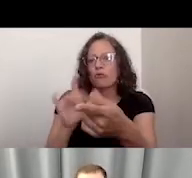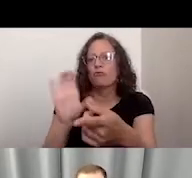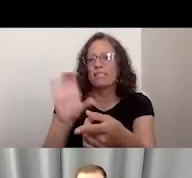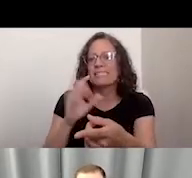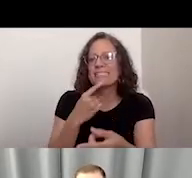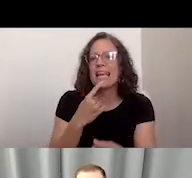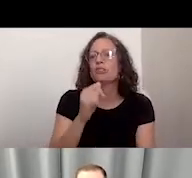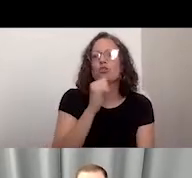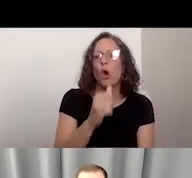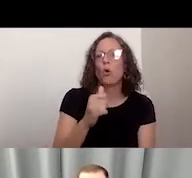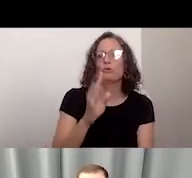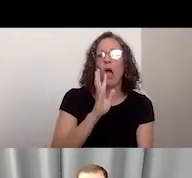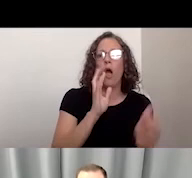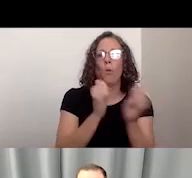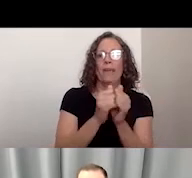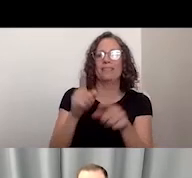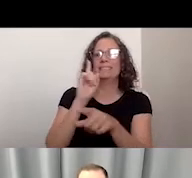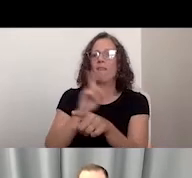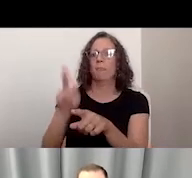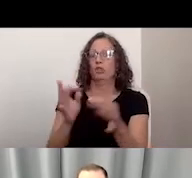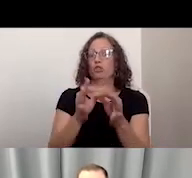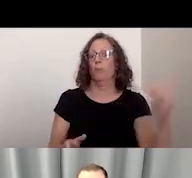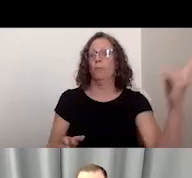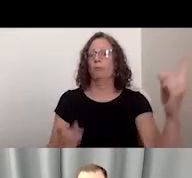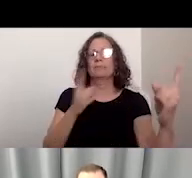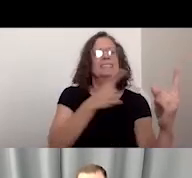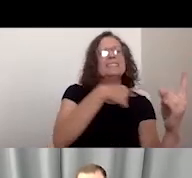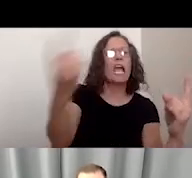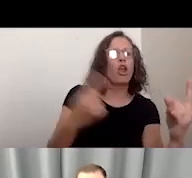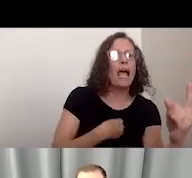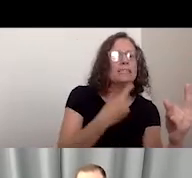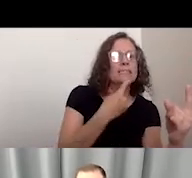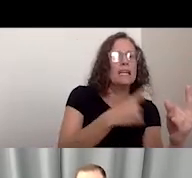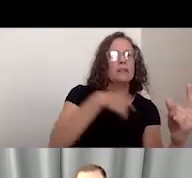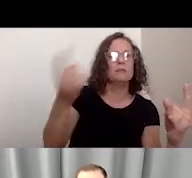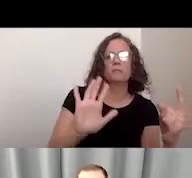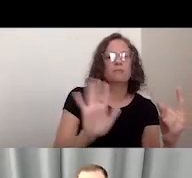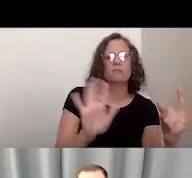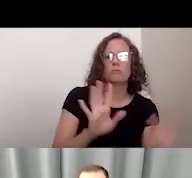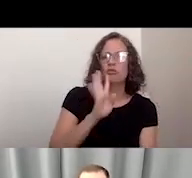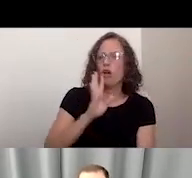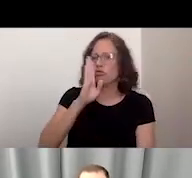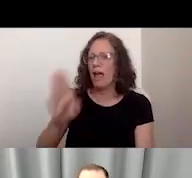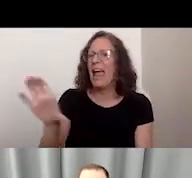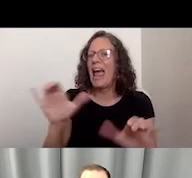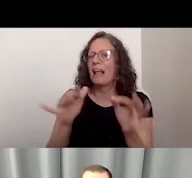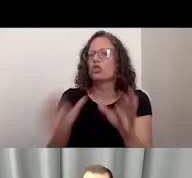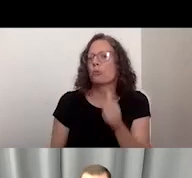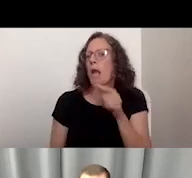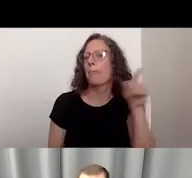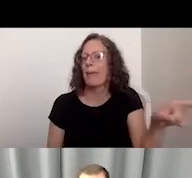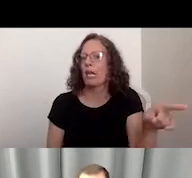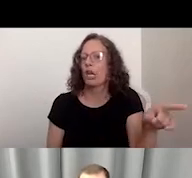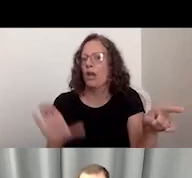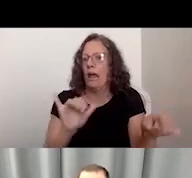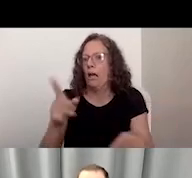Let me see. As Christy mentioned, don't talk to the interpreter. Tell her I said, speak directly